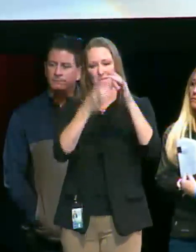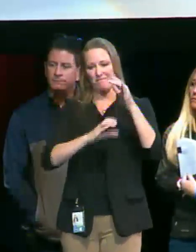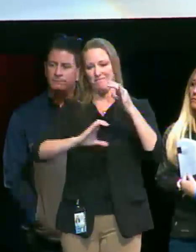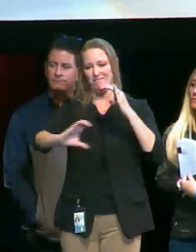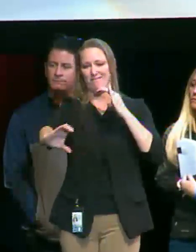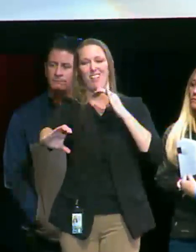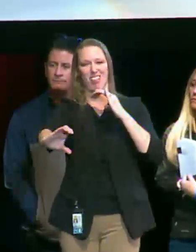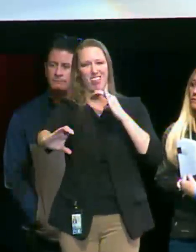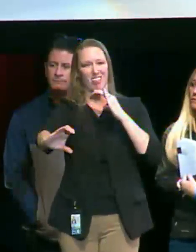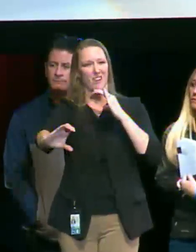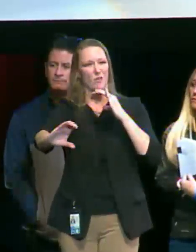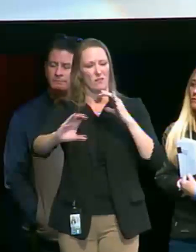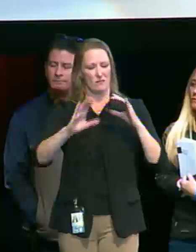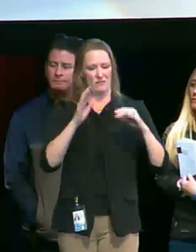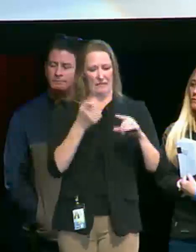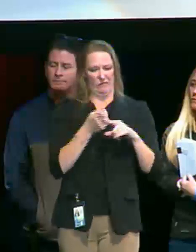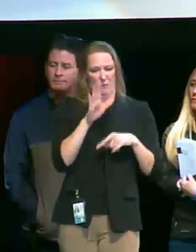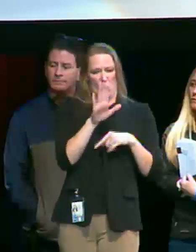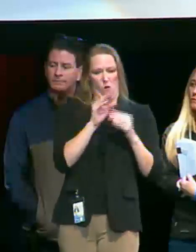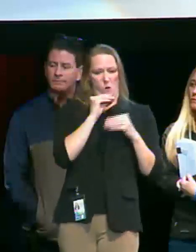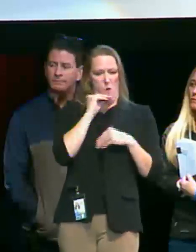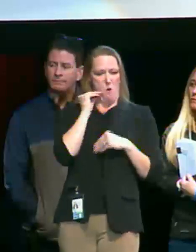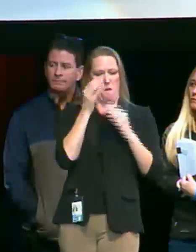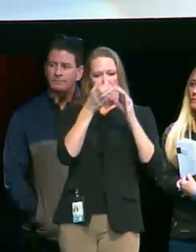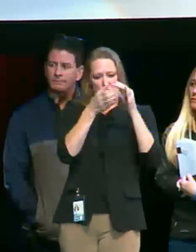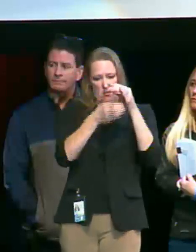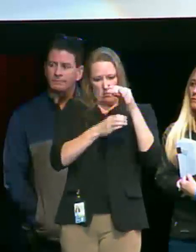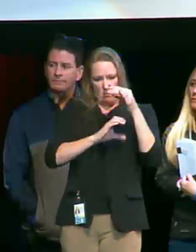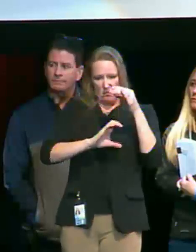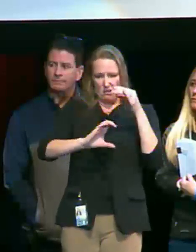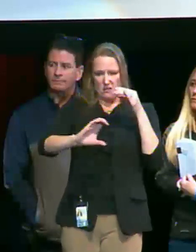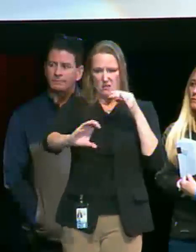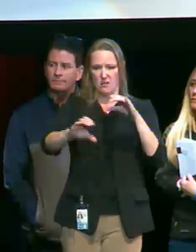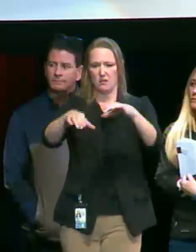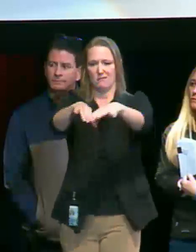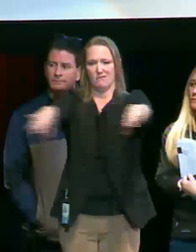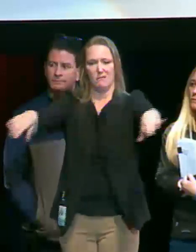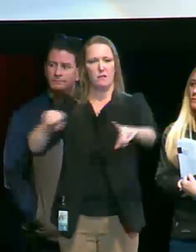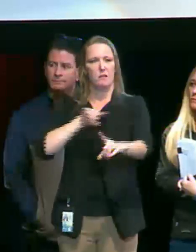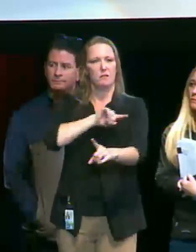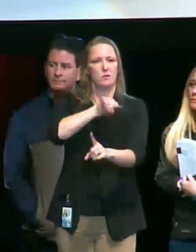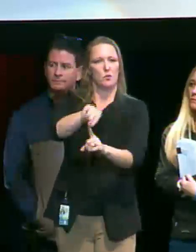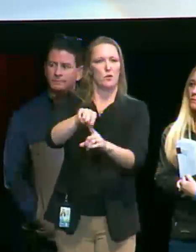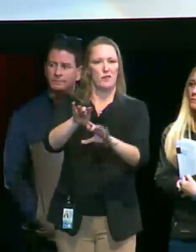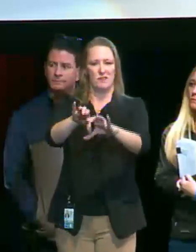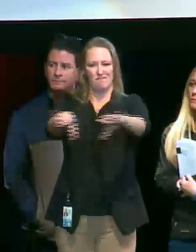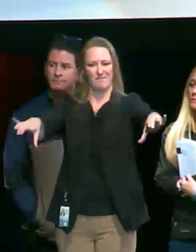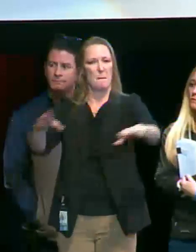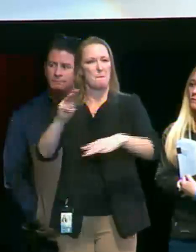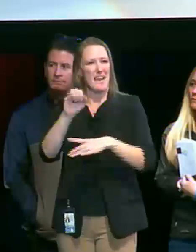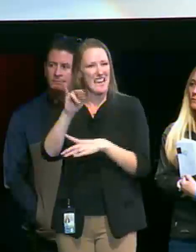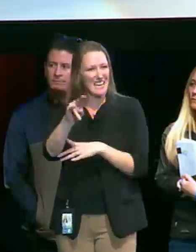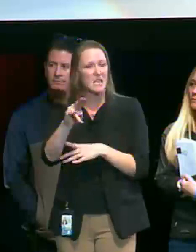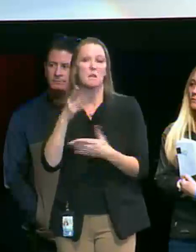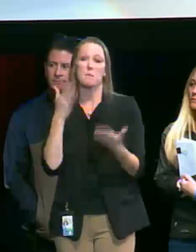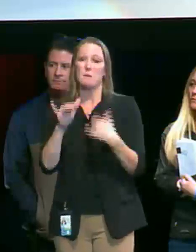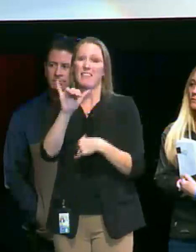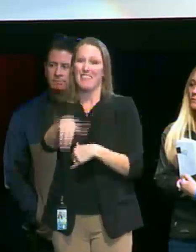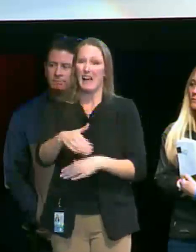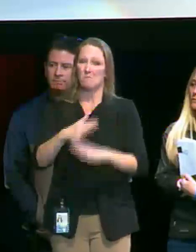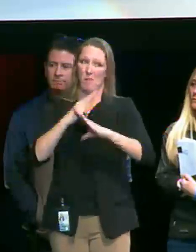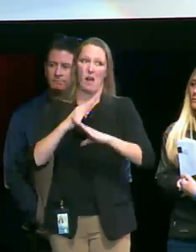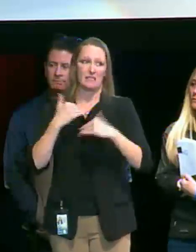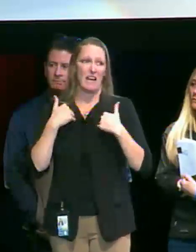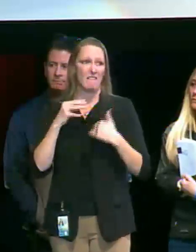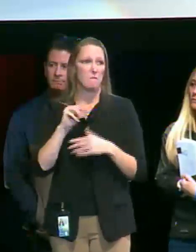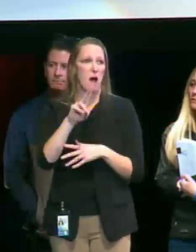your house to the district main, may be impacted with mud and debris. We've spent a lot